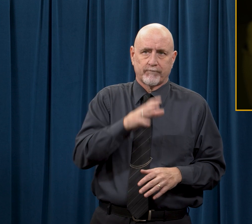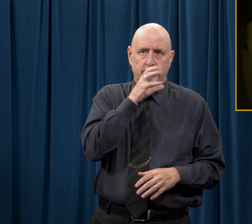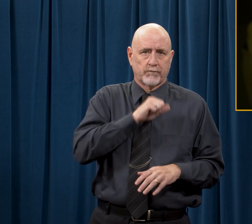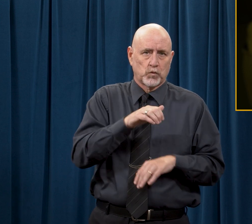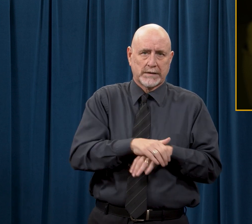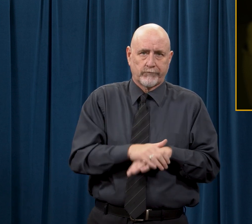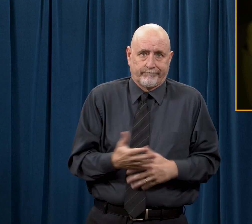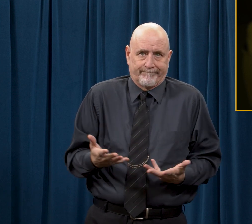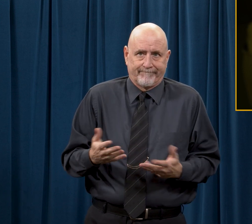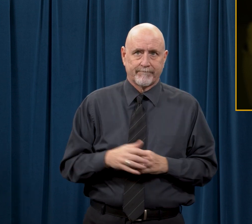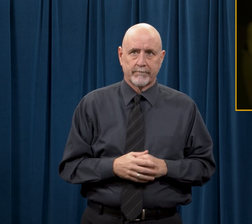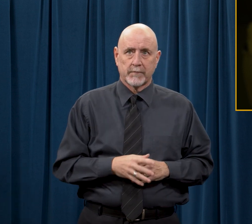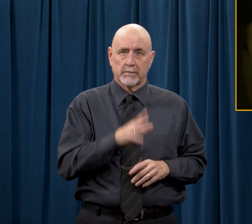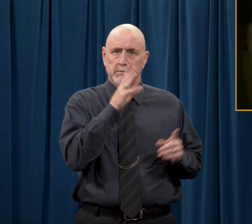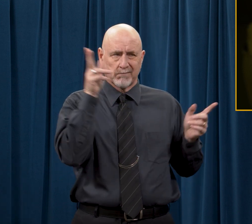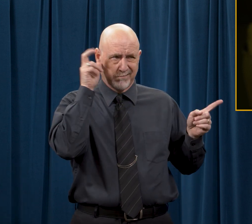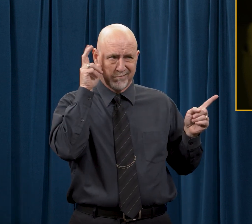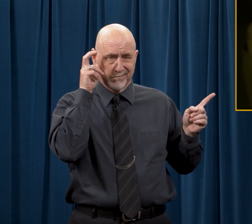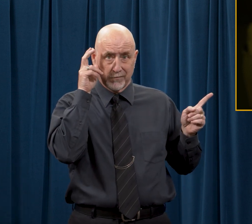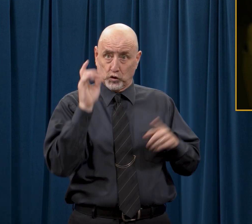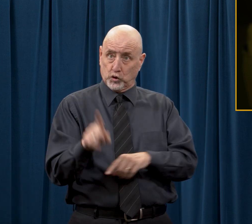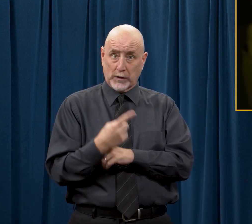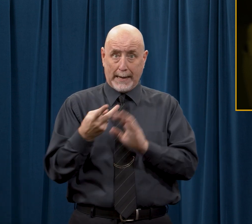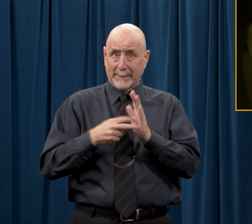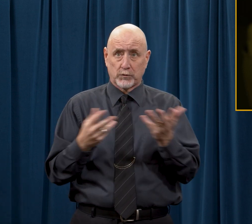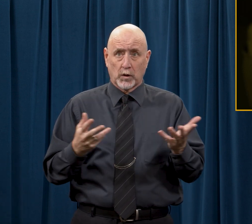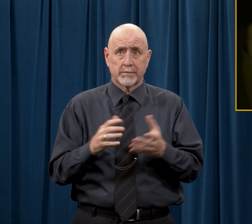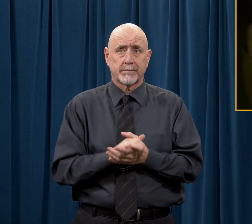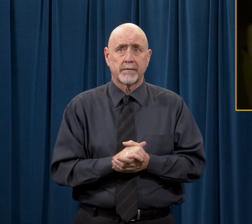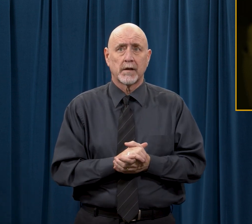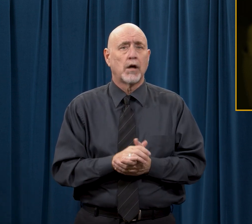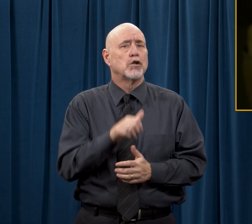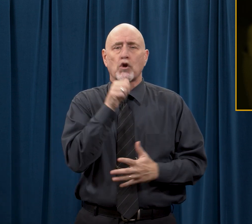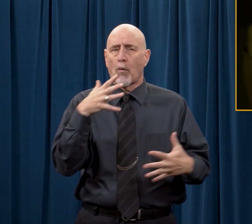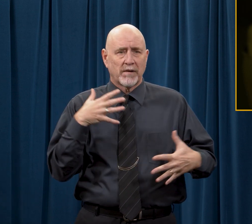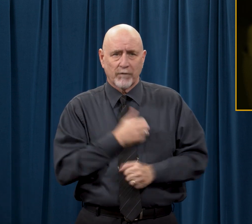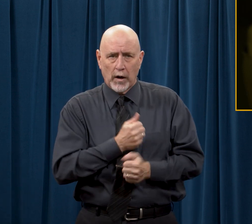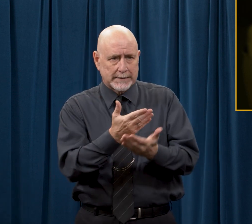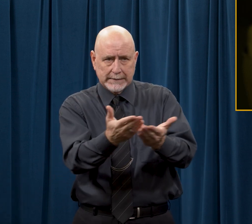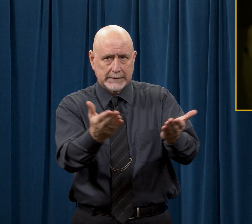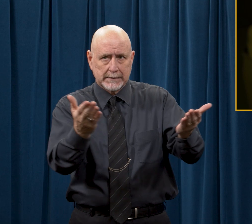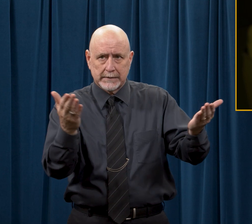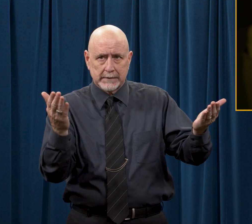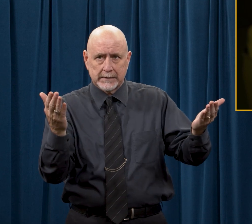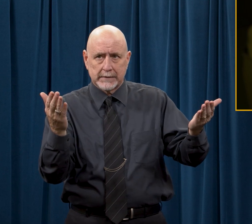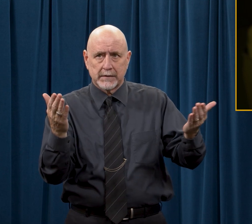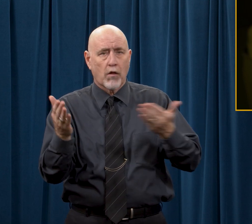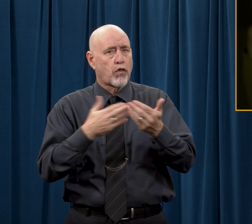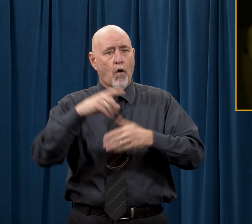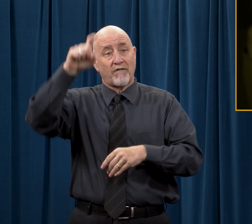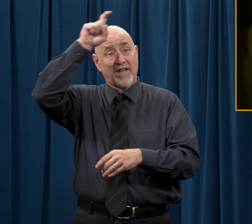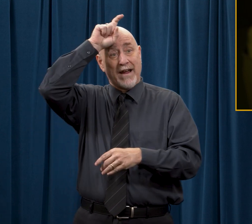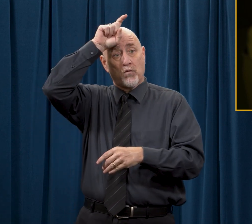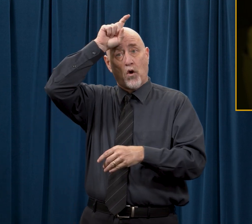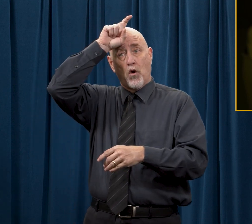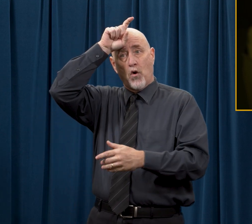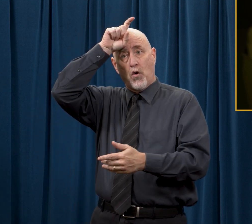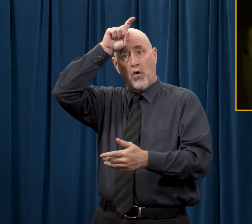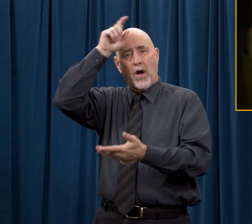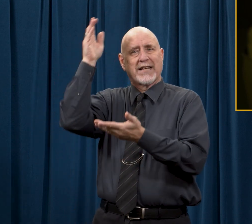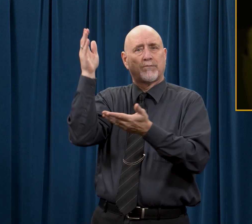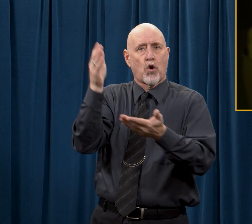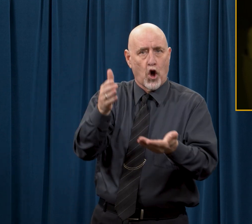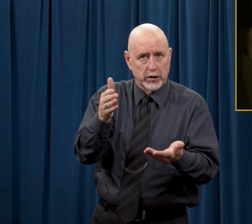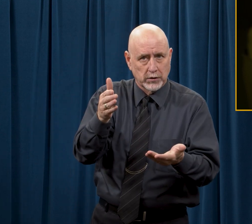the Farron brothe, which in modern English says, be not frightened thereat, though Pharaoh